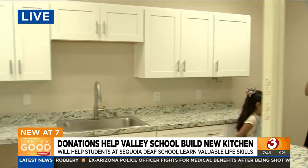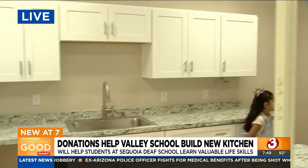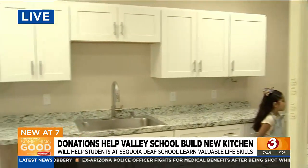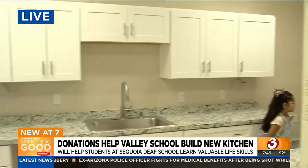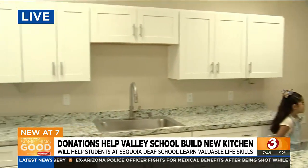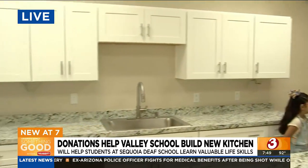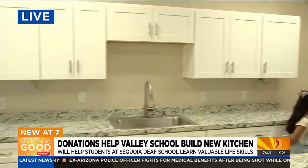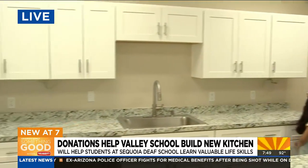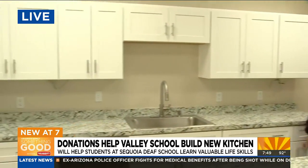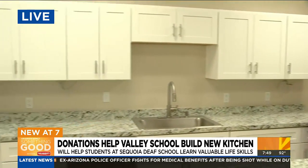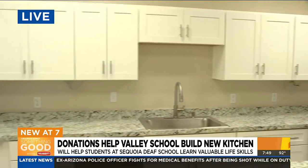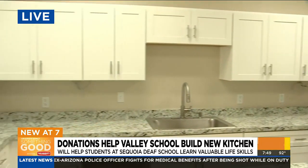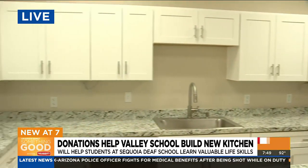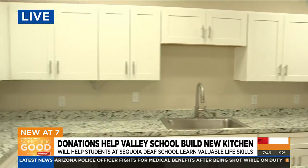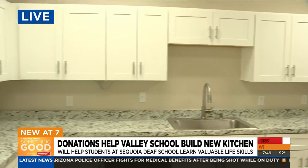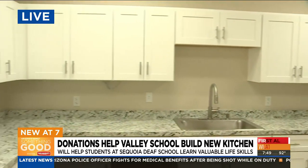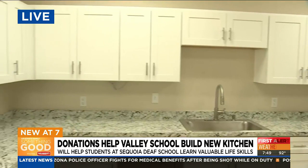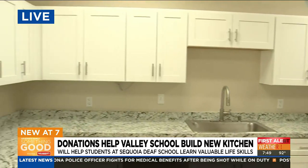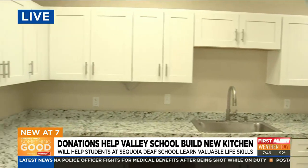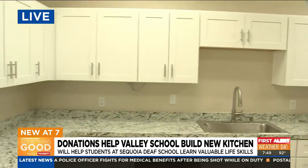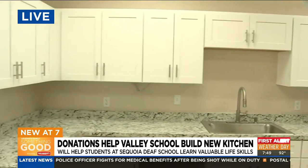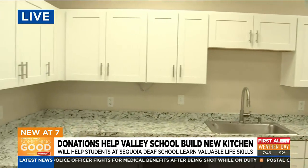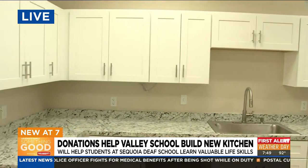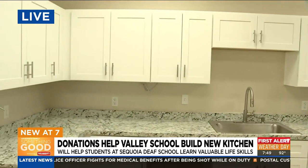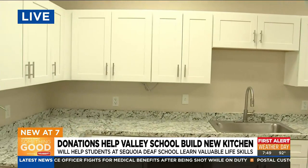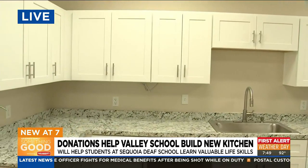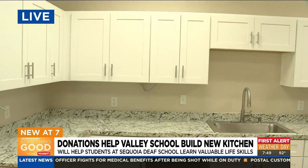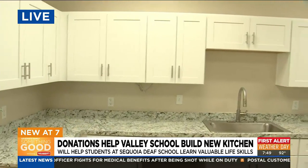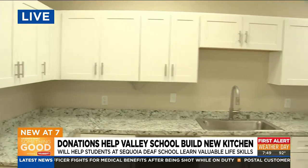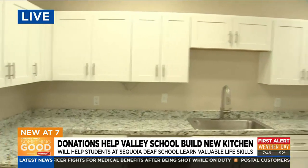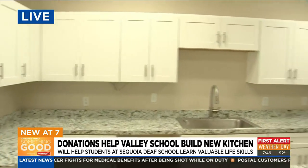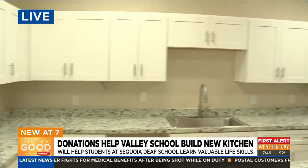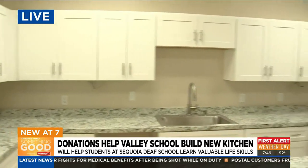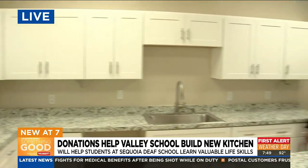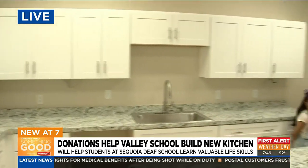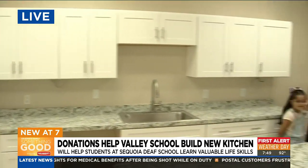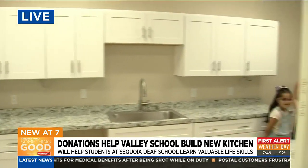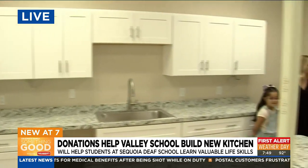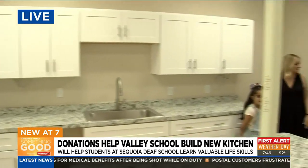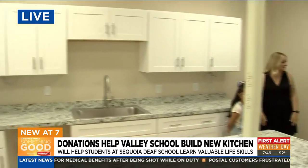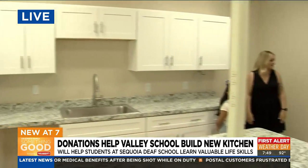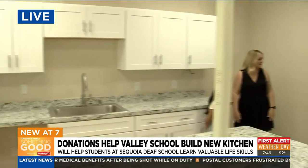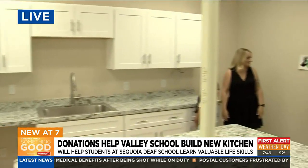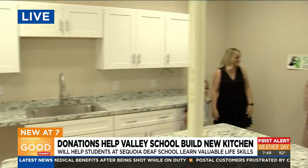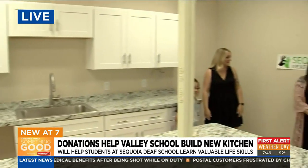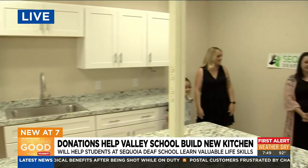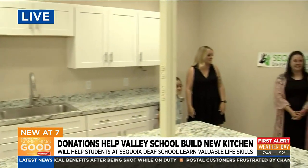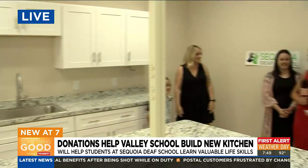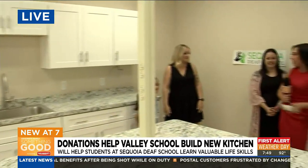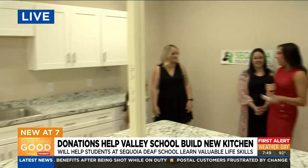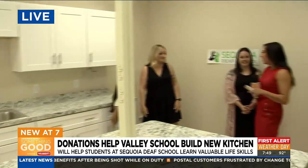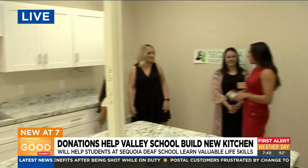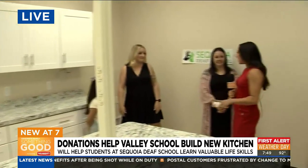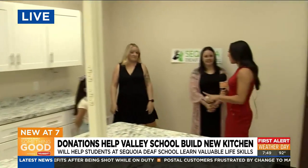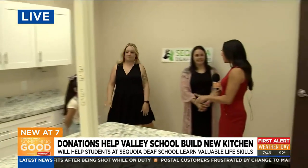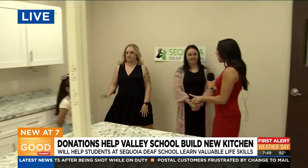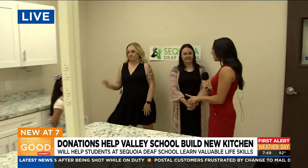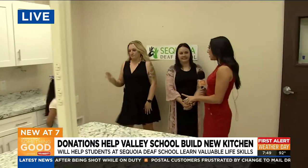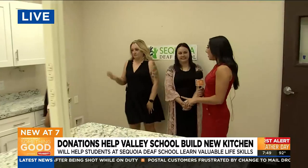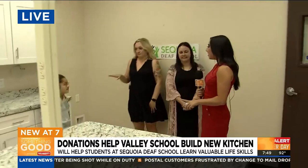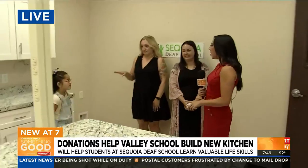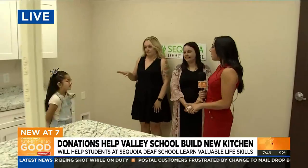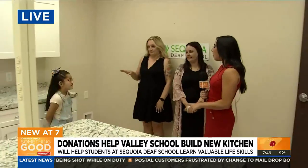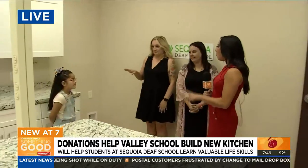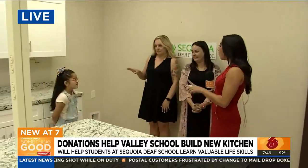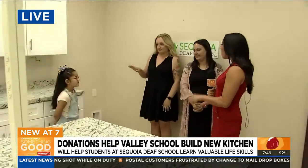guys. Thank you so much. And so, again, they're going have the ribbon ceremony basically in a couple of weeks. But I'm going to end it with this. Alicia, you